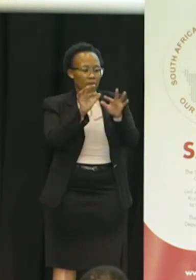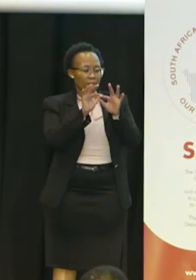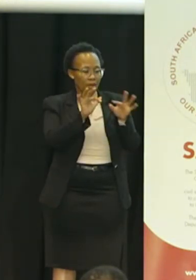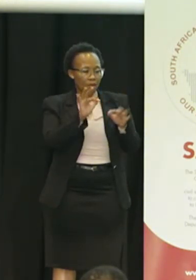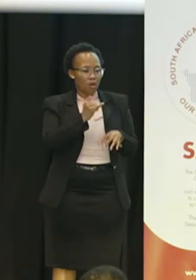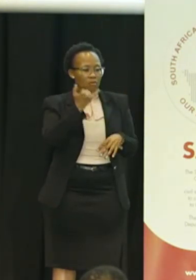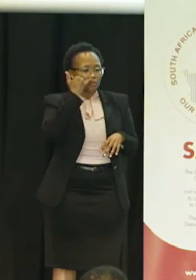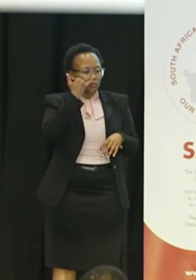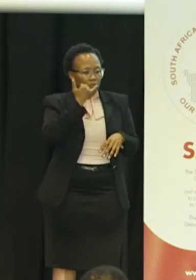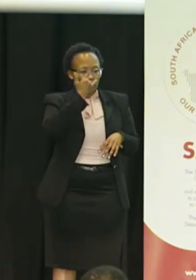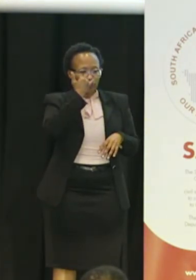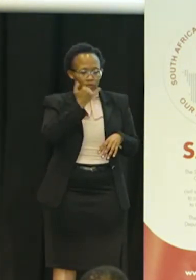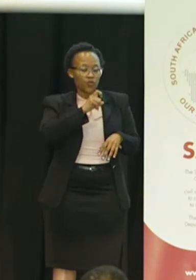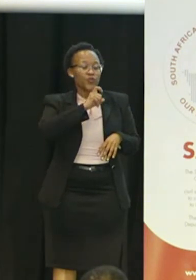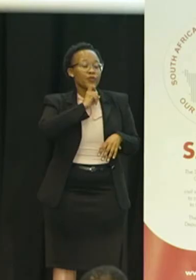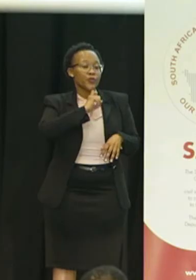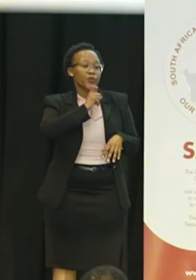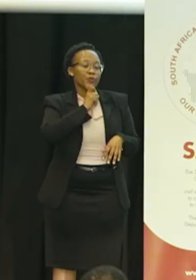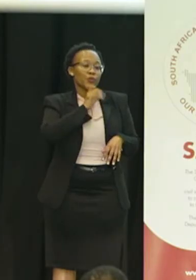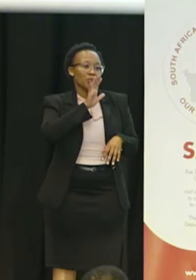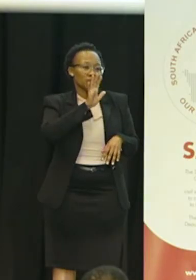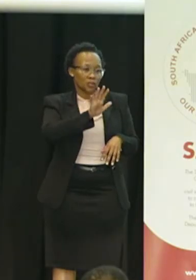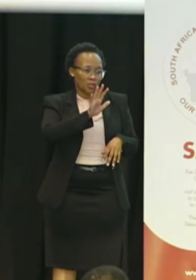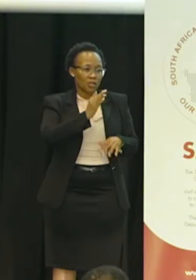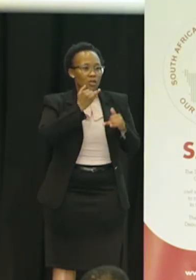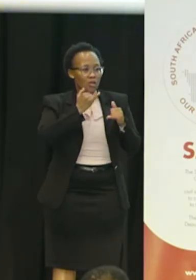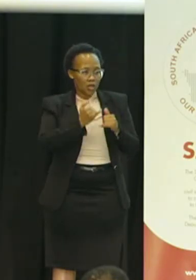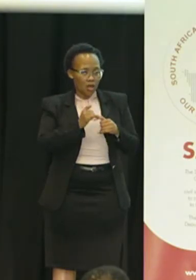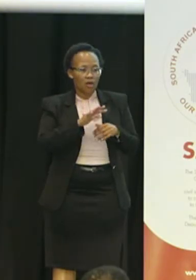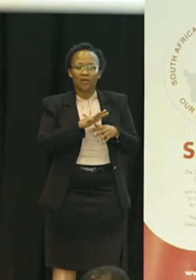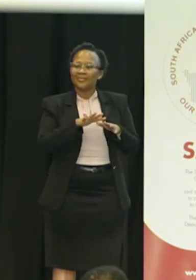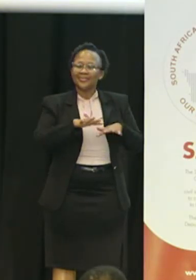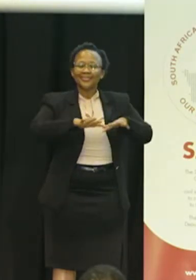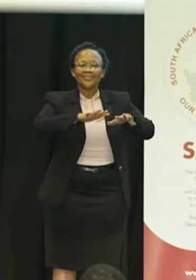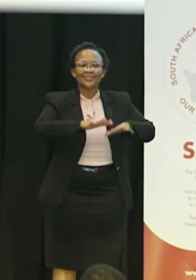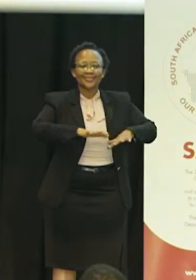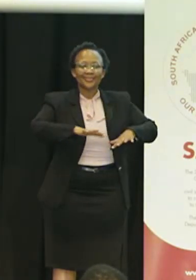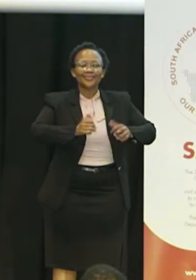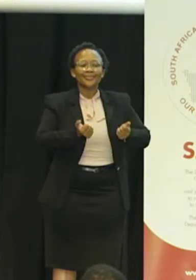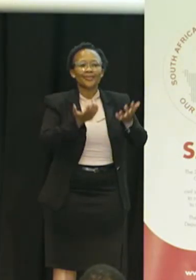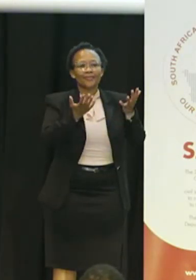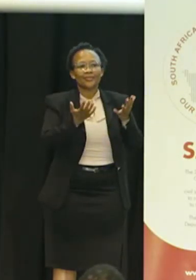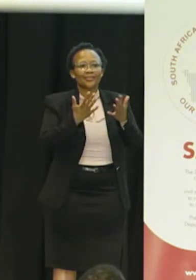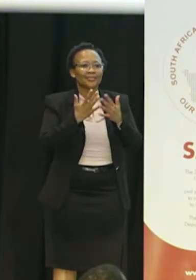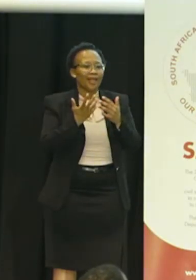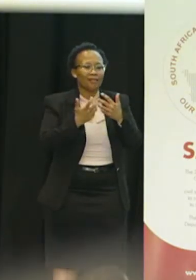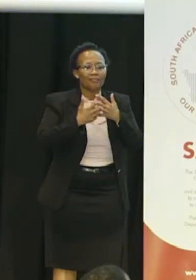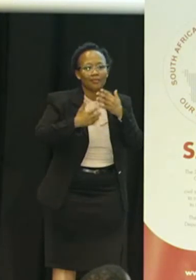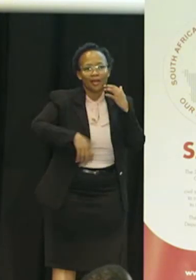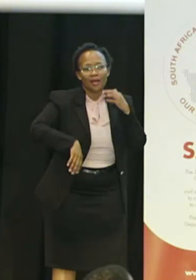the most, face the most unfriendly services across board, across all